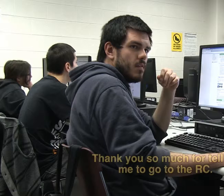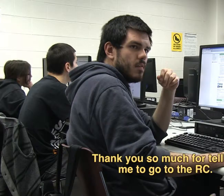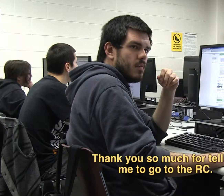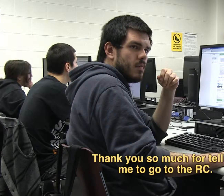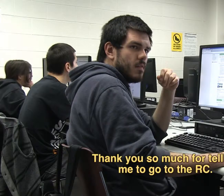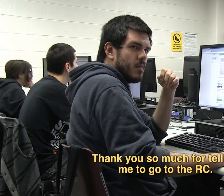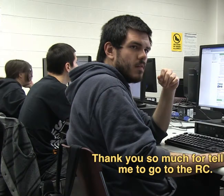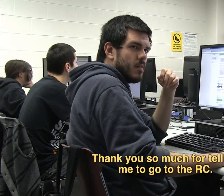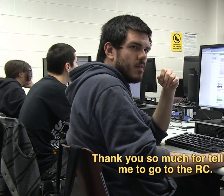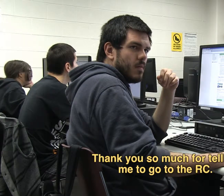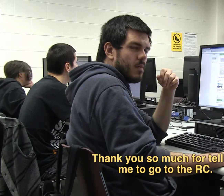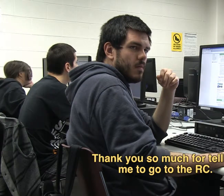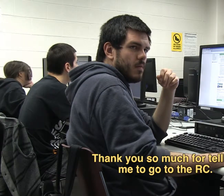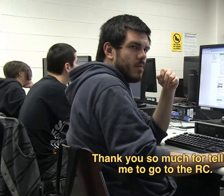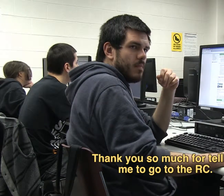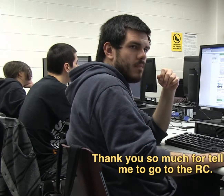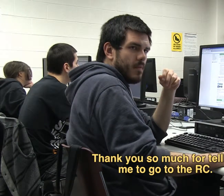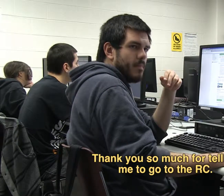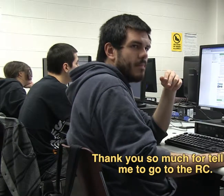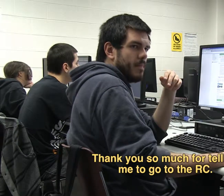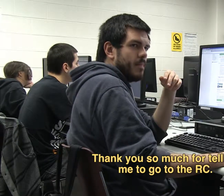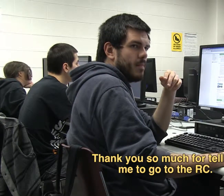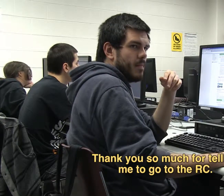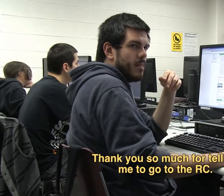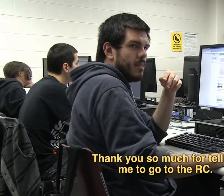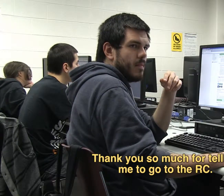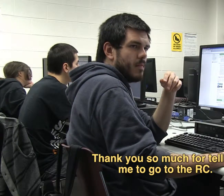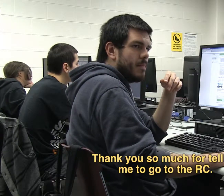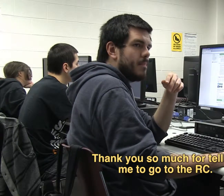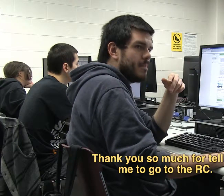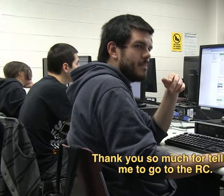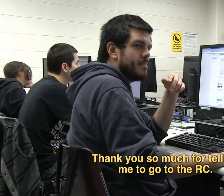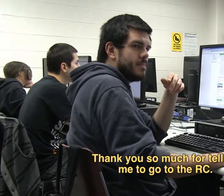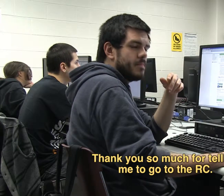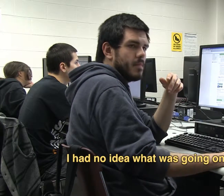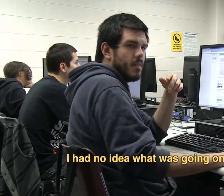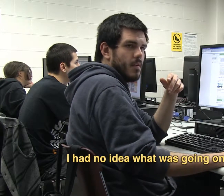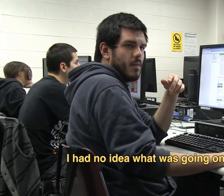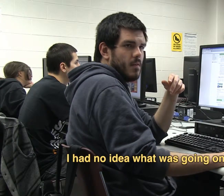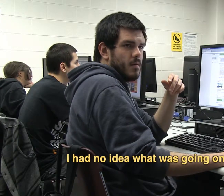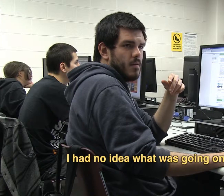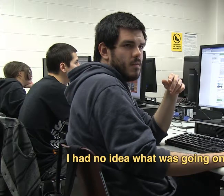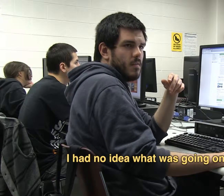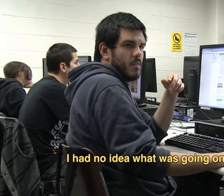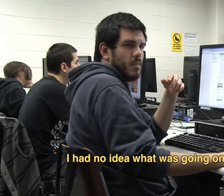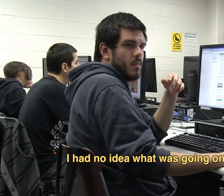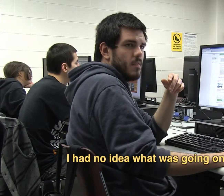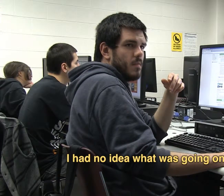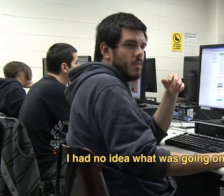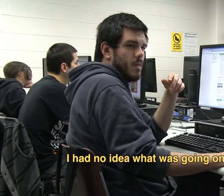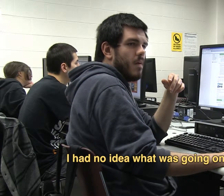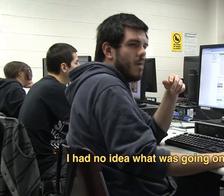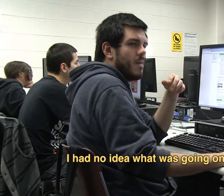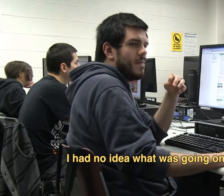Thank you so much for telling me to go to the DRC. I had no idea what was going on in